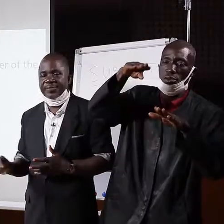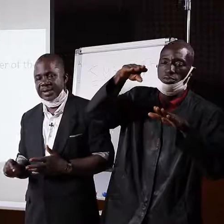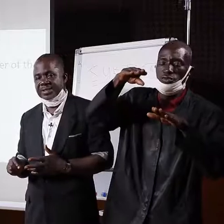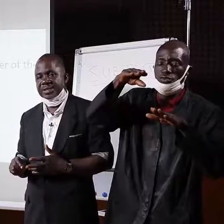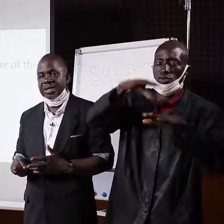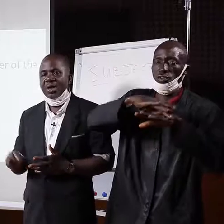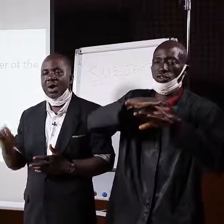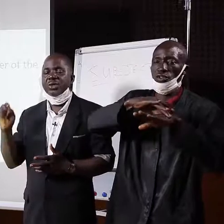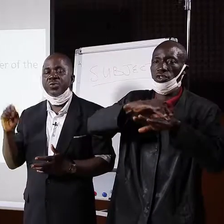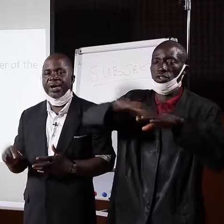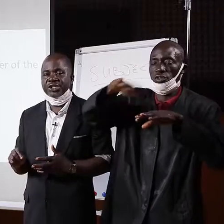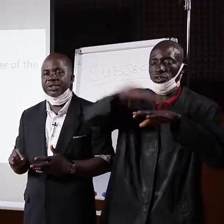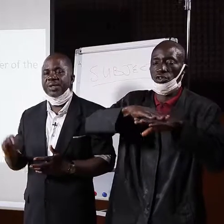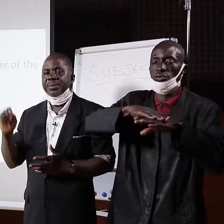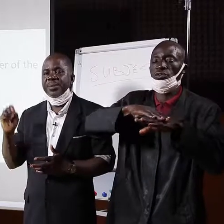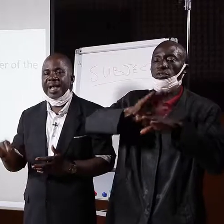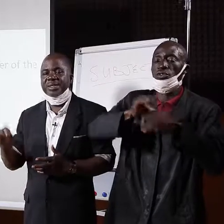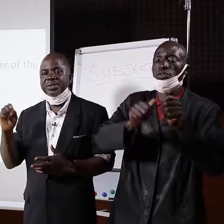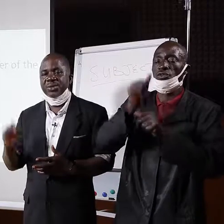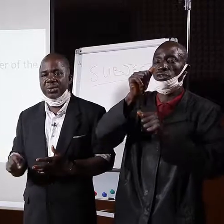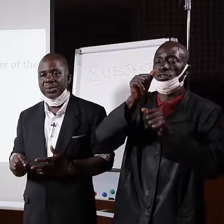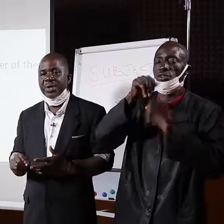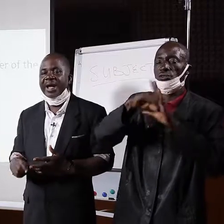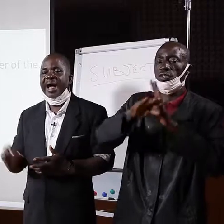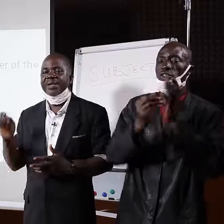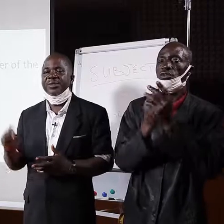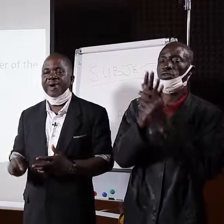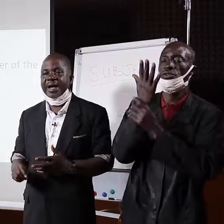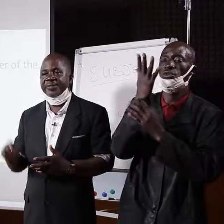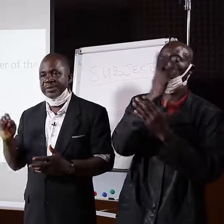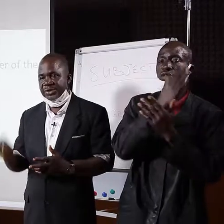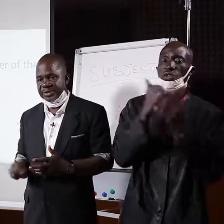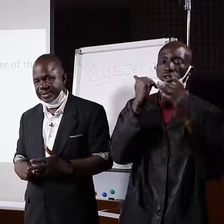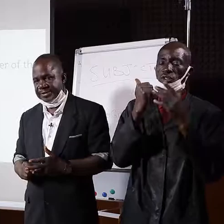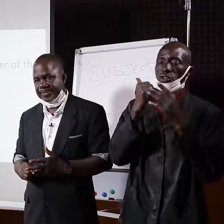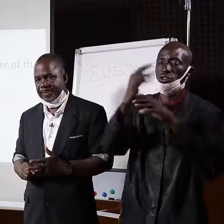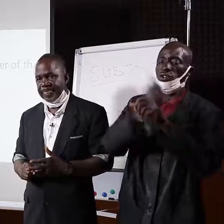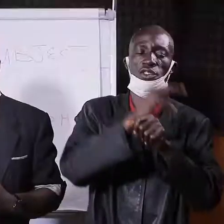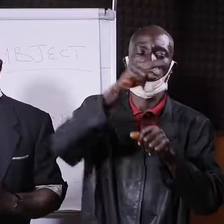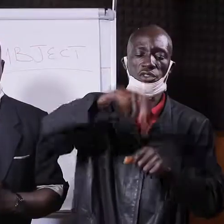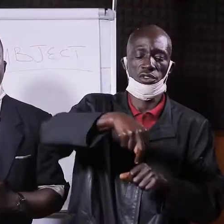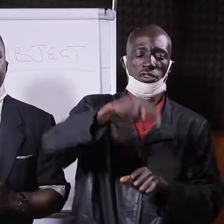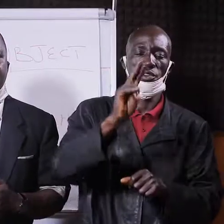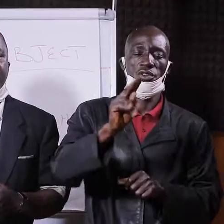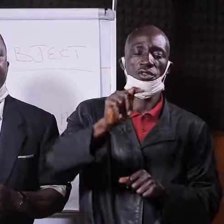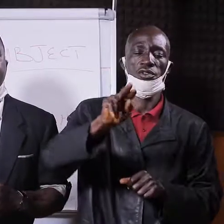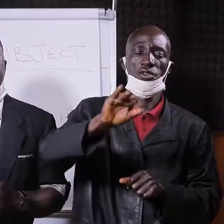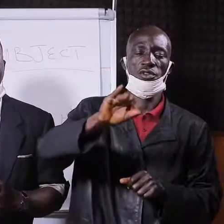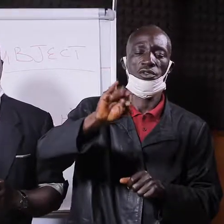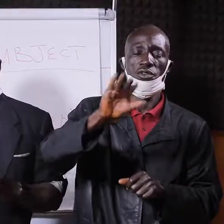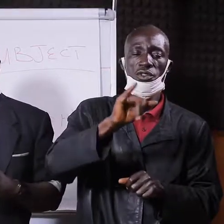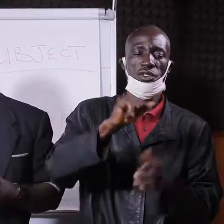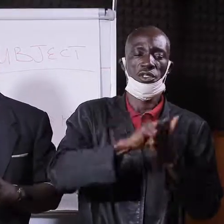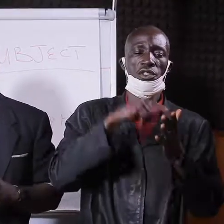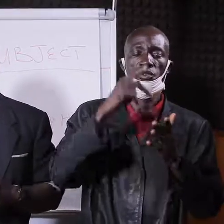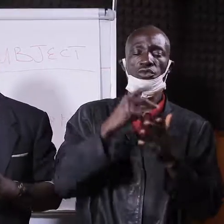earth's surface on which plants grow and derive nutrients. And I go